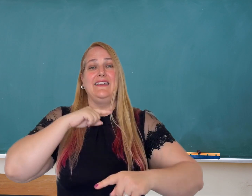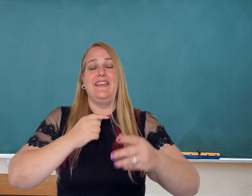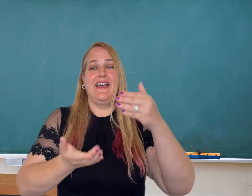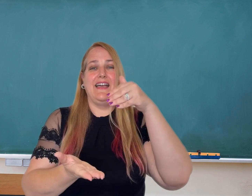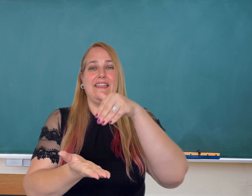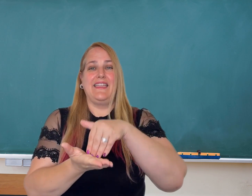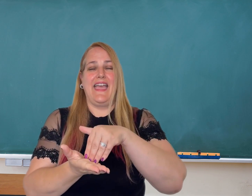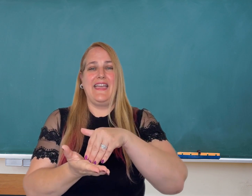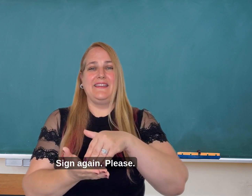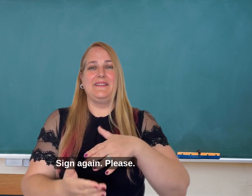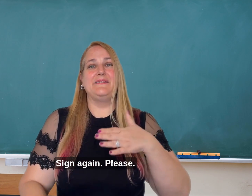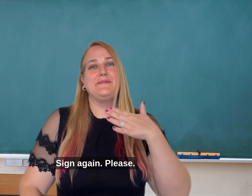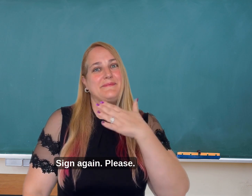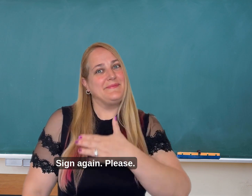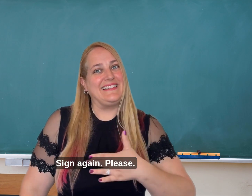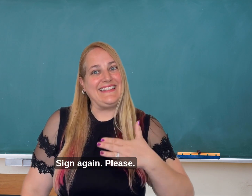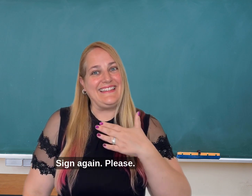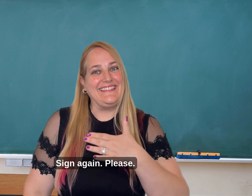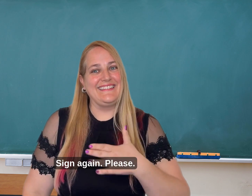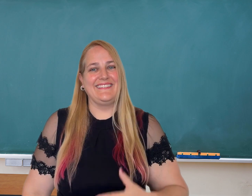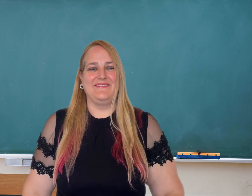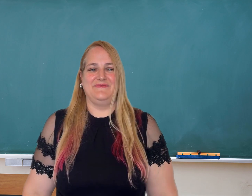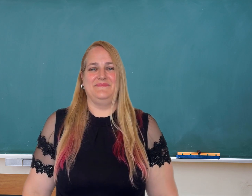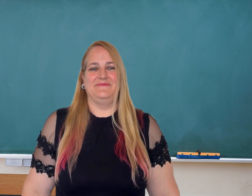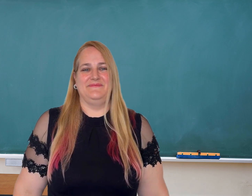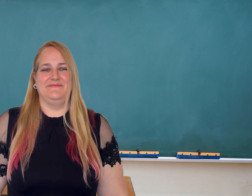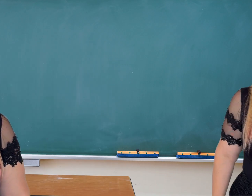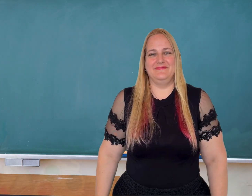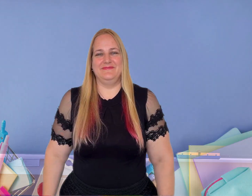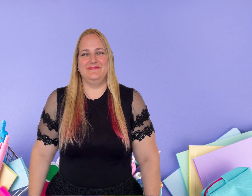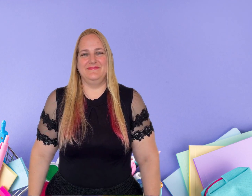Sign again, please.